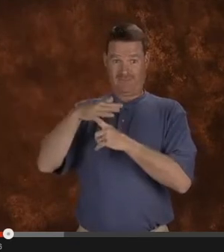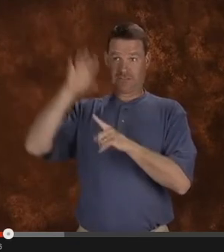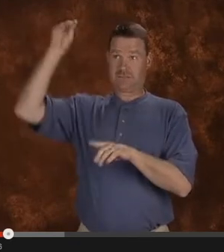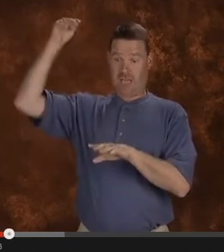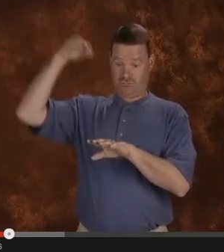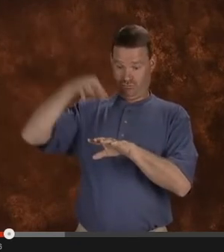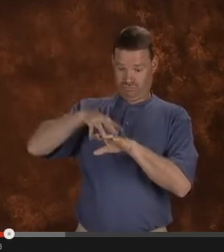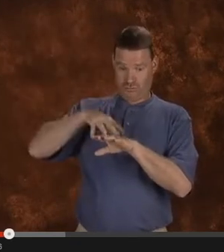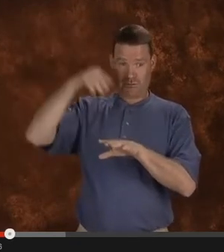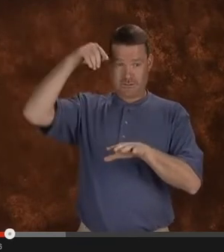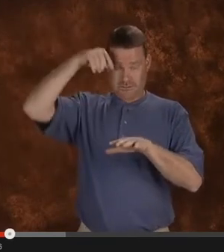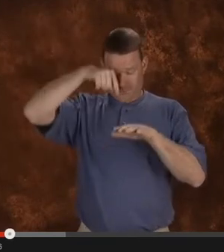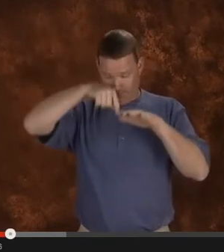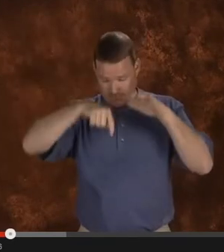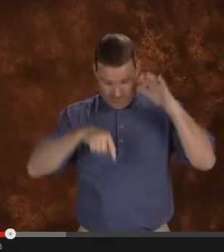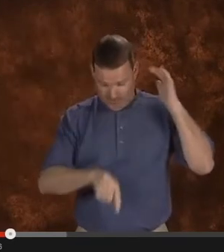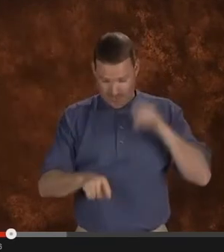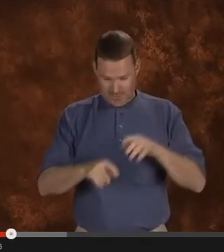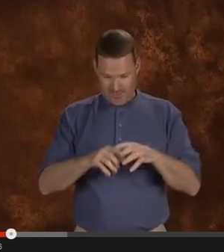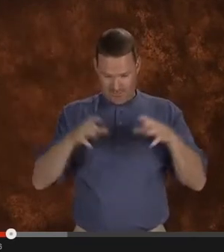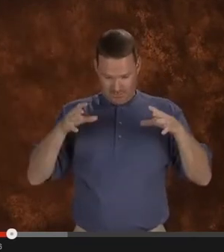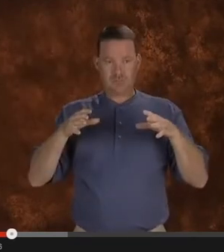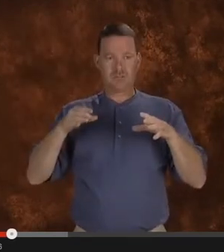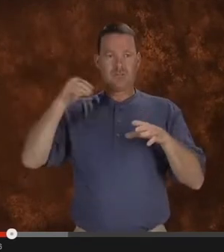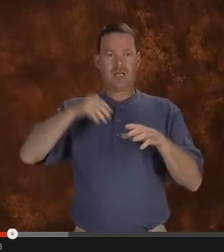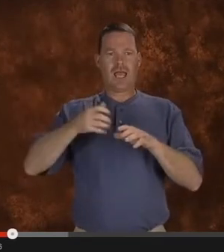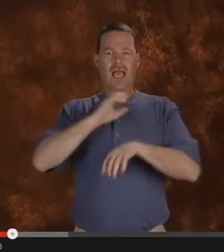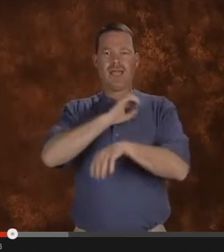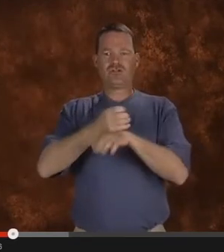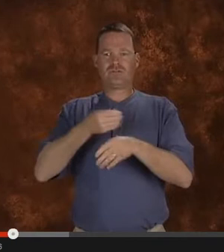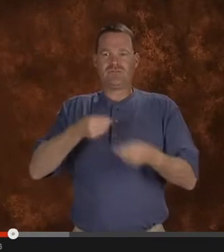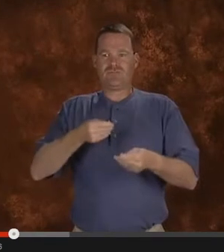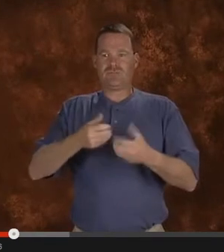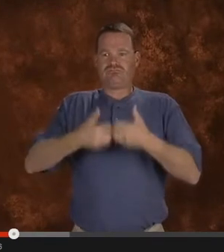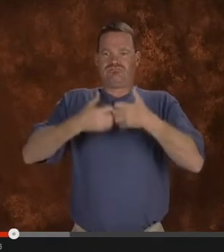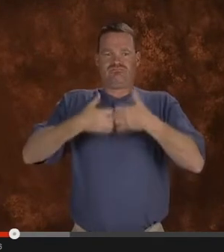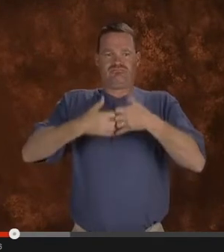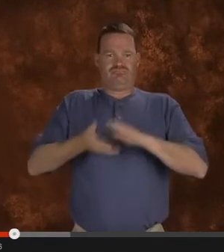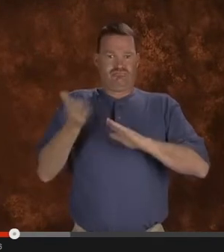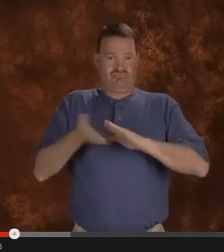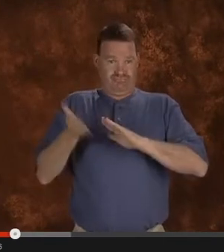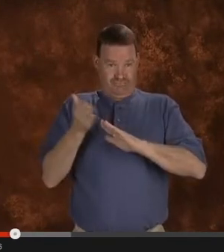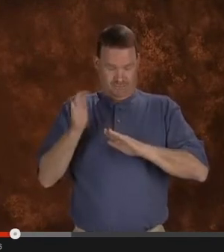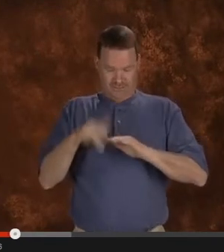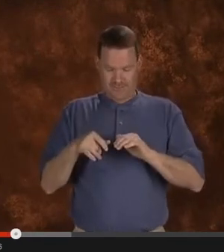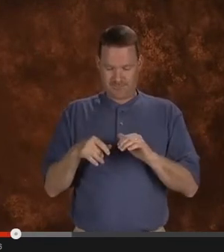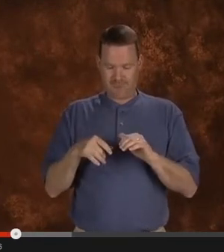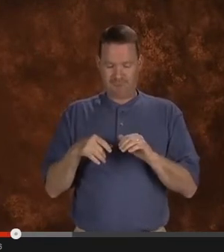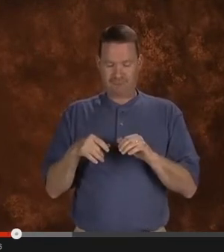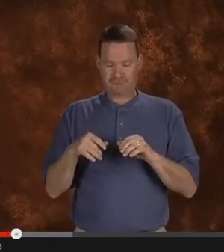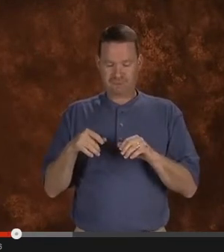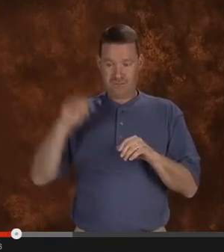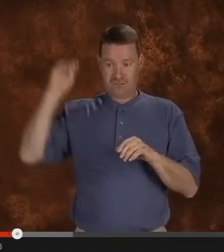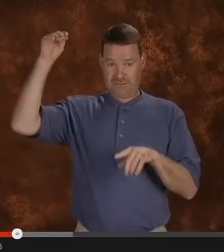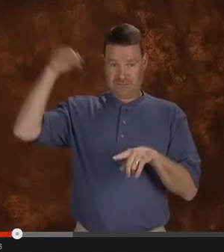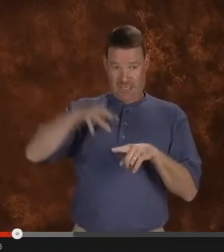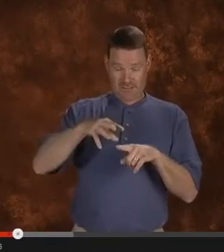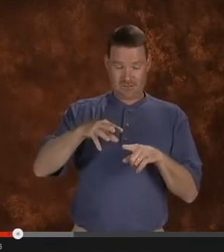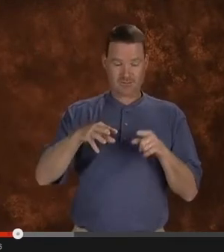But how does it get the stuff to make the food? It's from the sun. And that gives it energy to have the factory